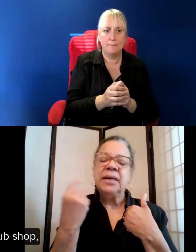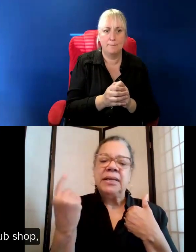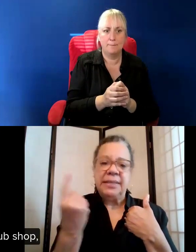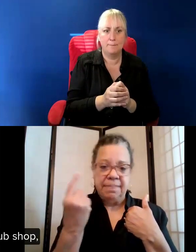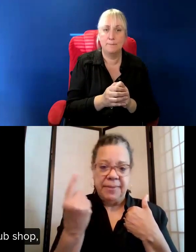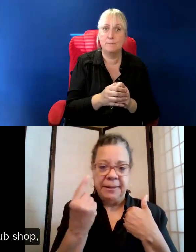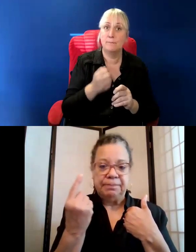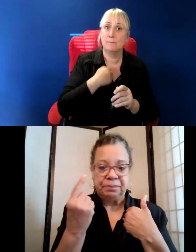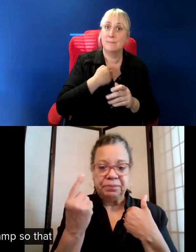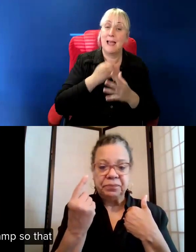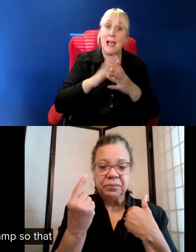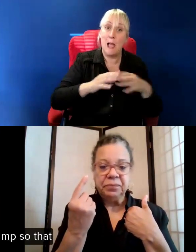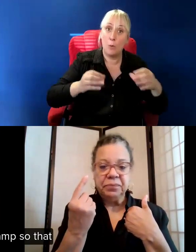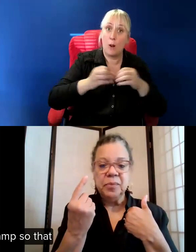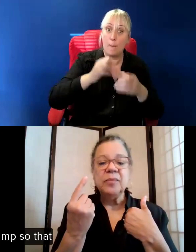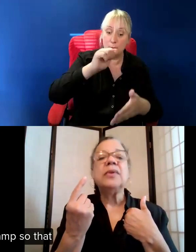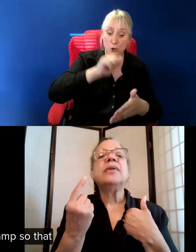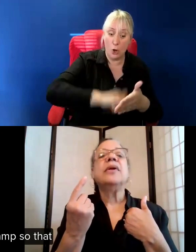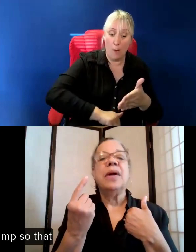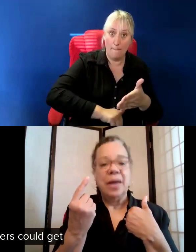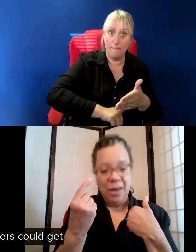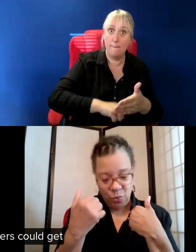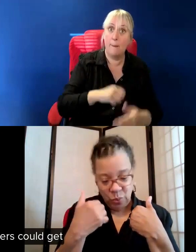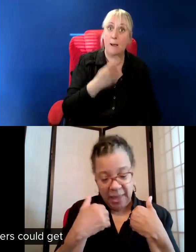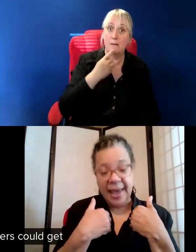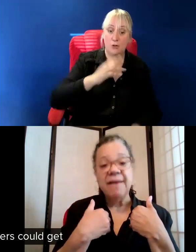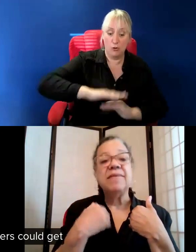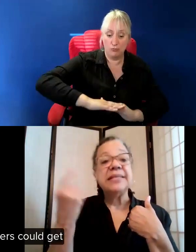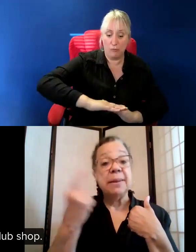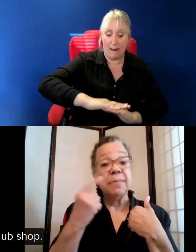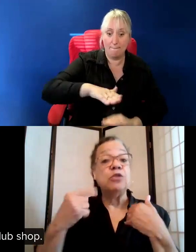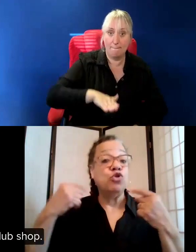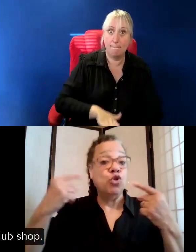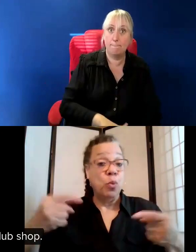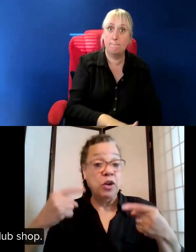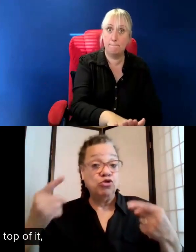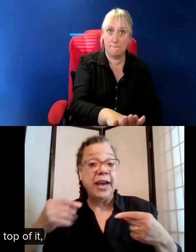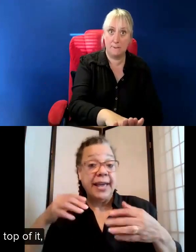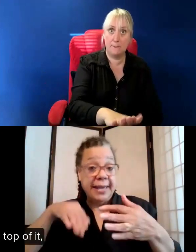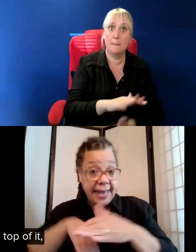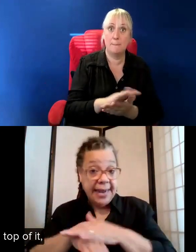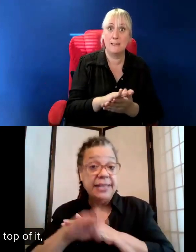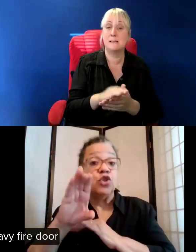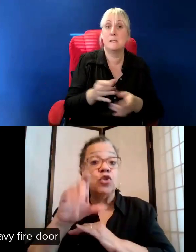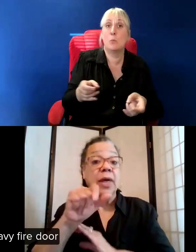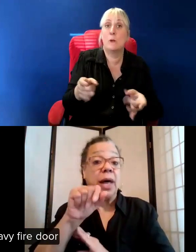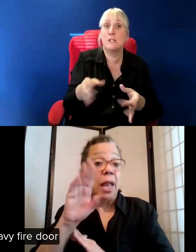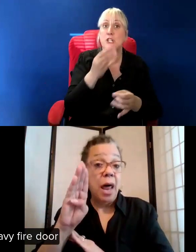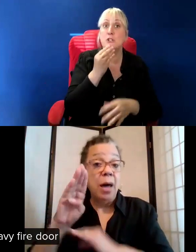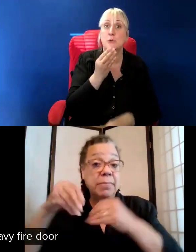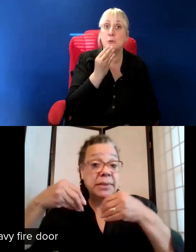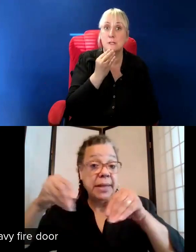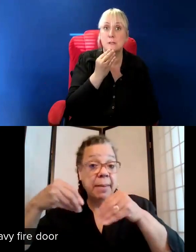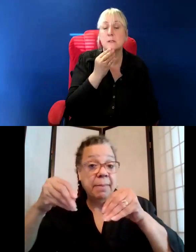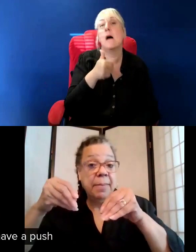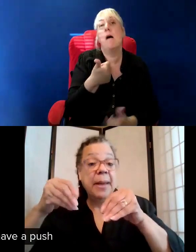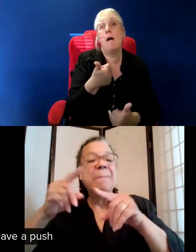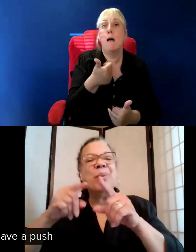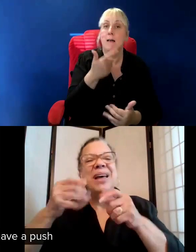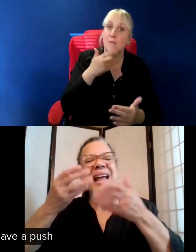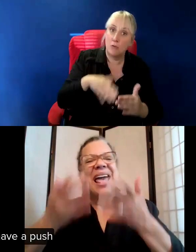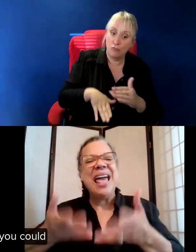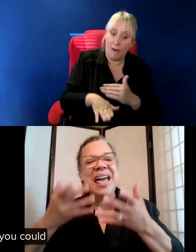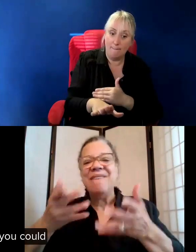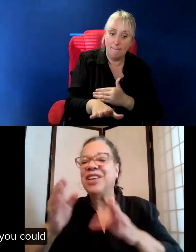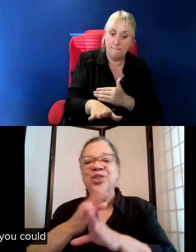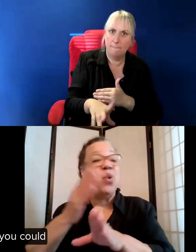our club shop, we had a ramp so that wheelchair users could get into the club shop, but at the top of it we had a heavy fire door that didn't